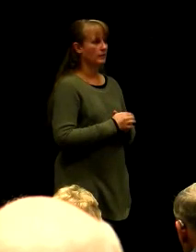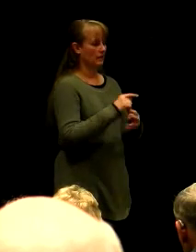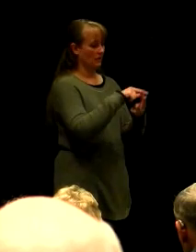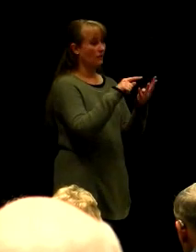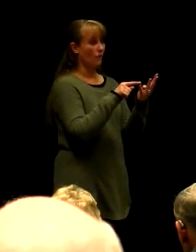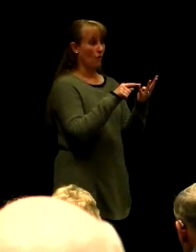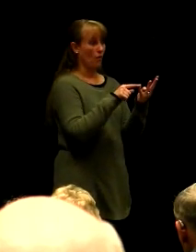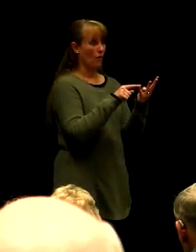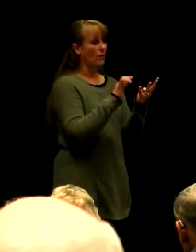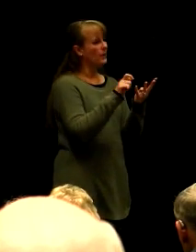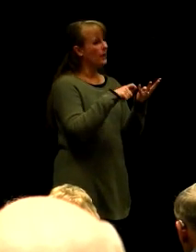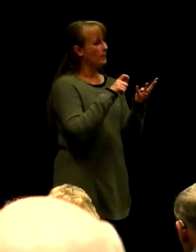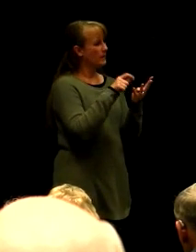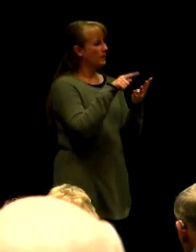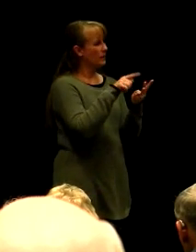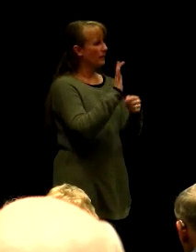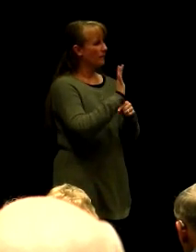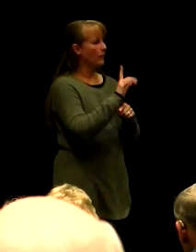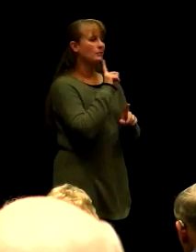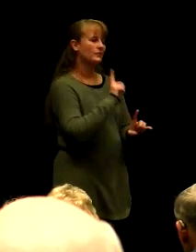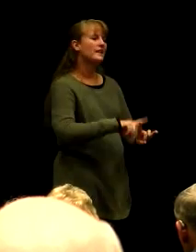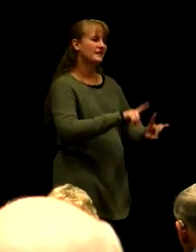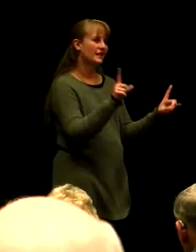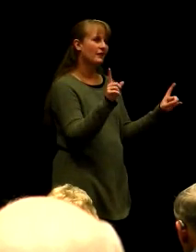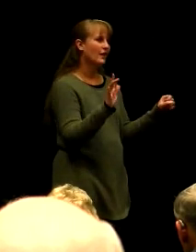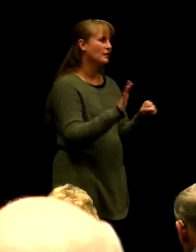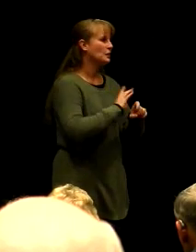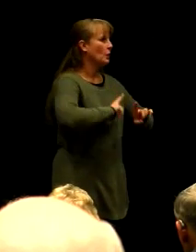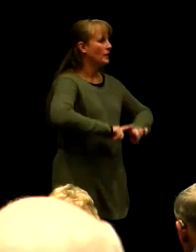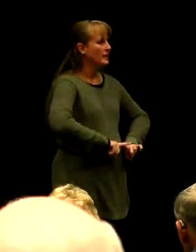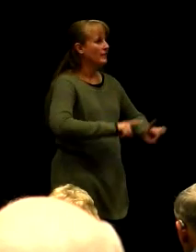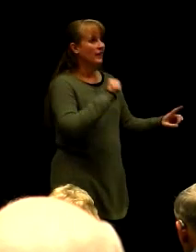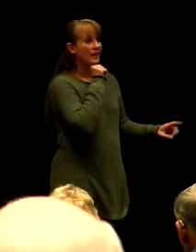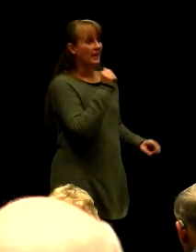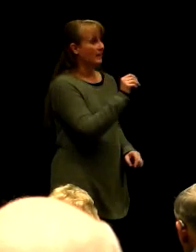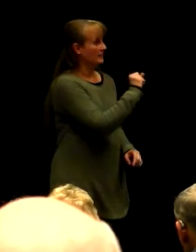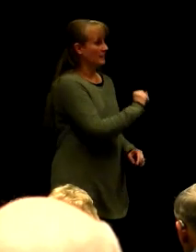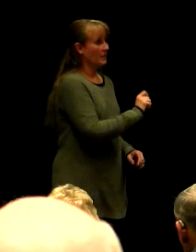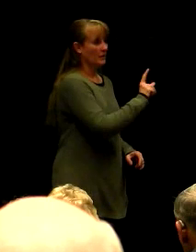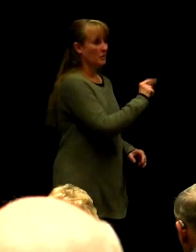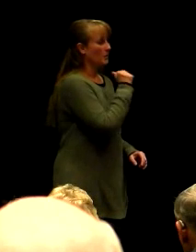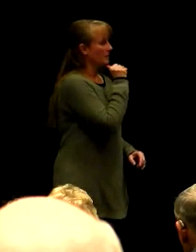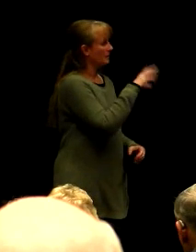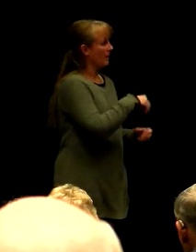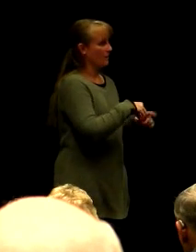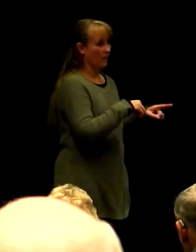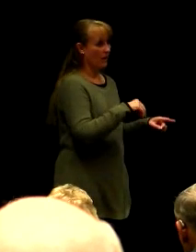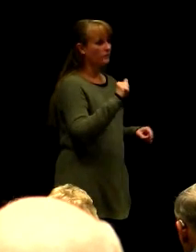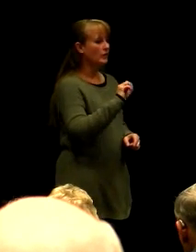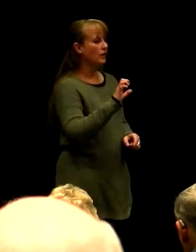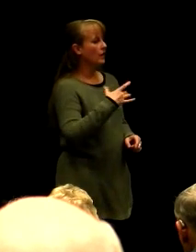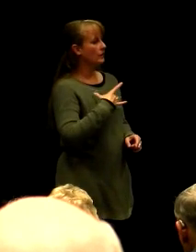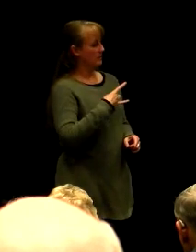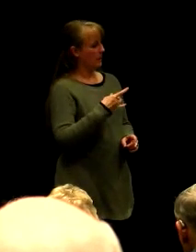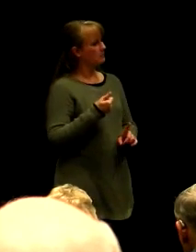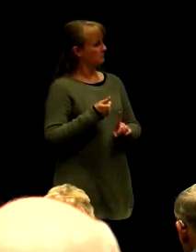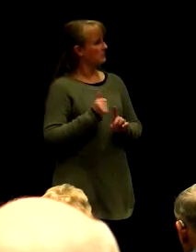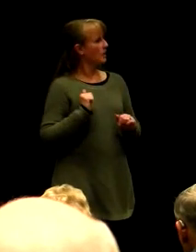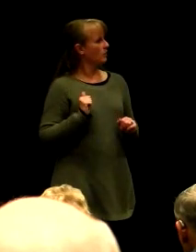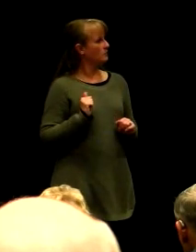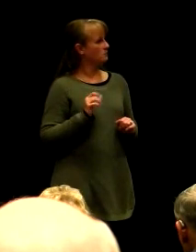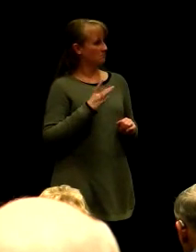That particular film, it's different. It's just totally different. It's definitely not Kubrick. Clark liked it himself.